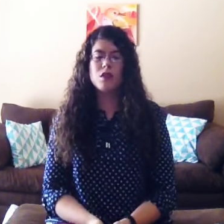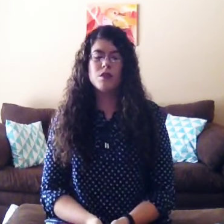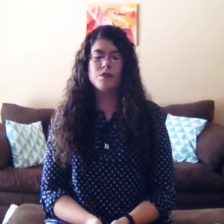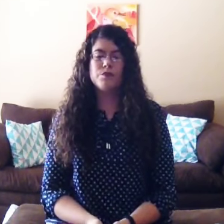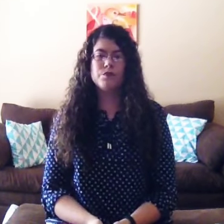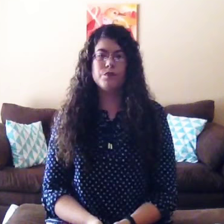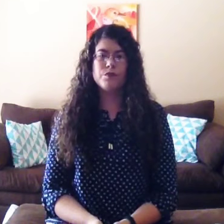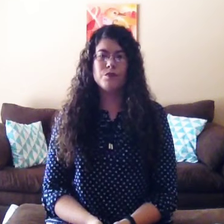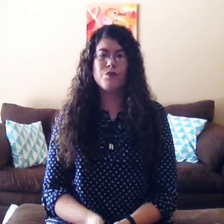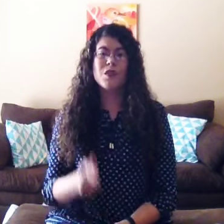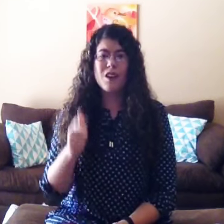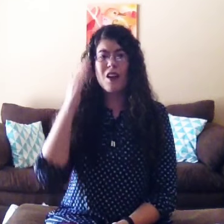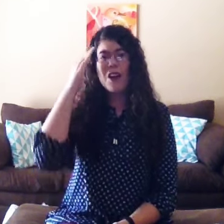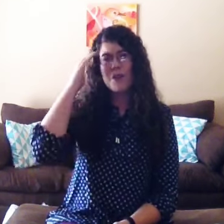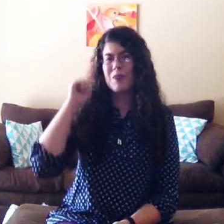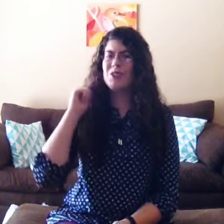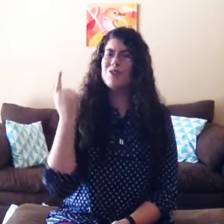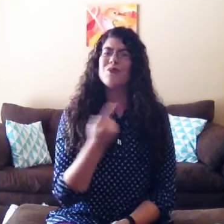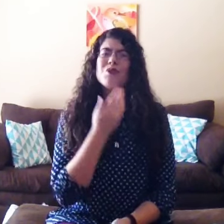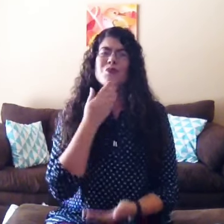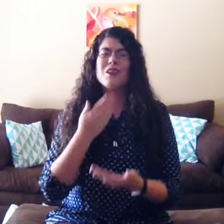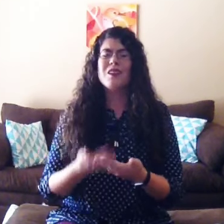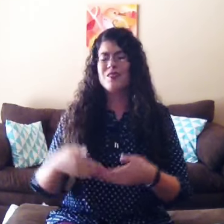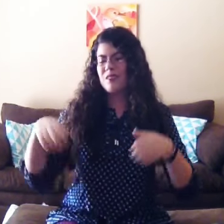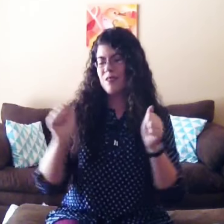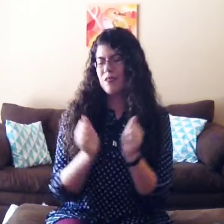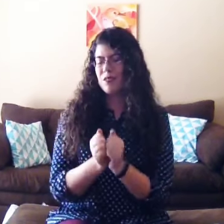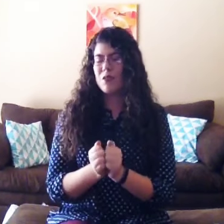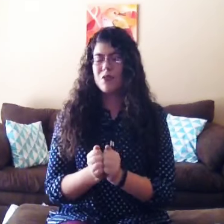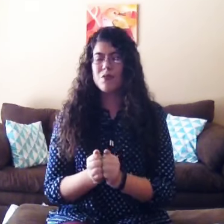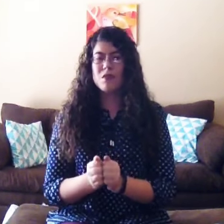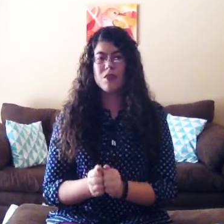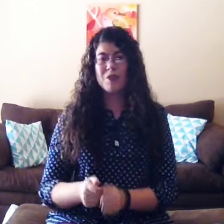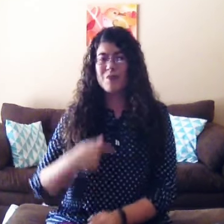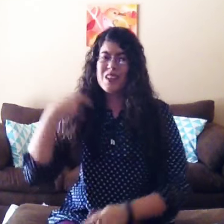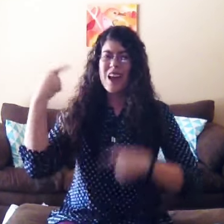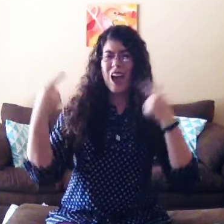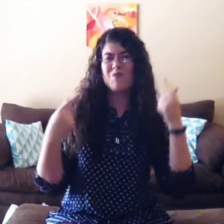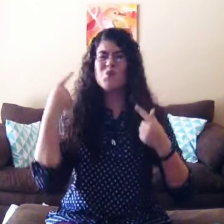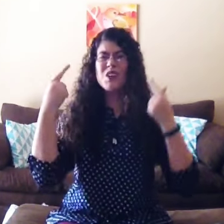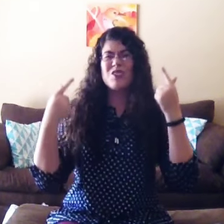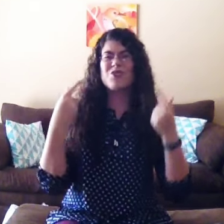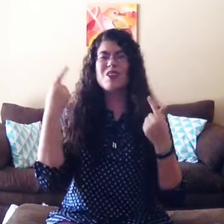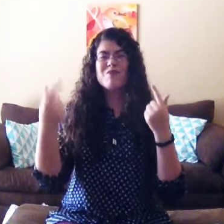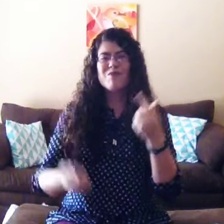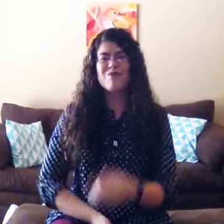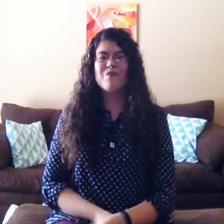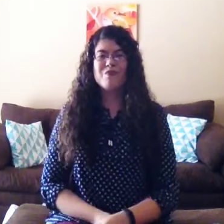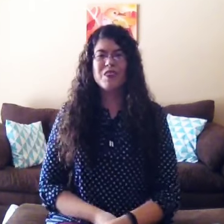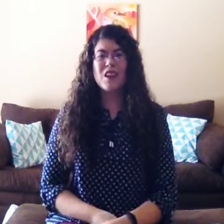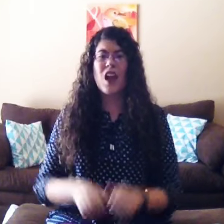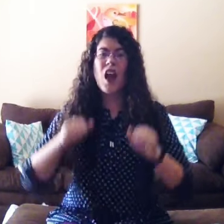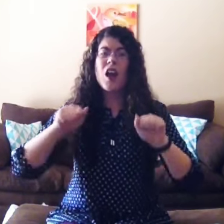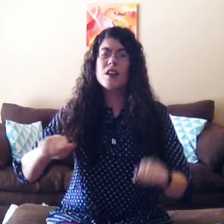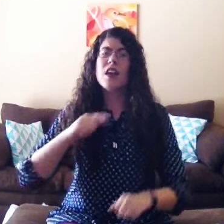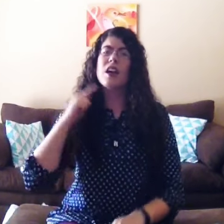good. But you know we had something so good. I'm wondering, can